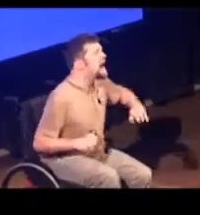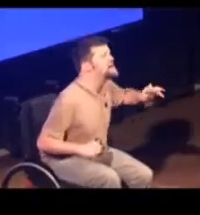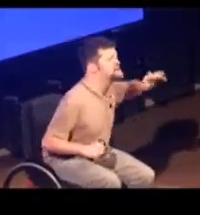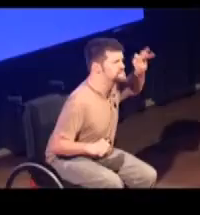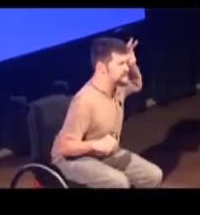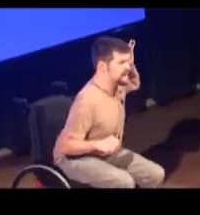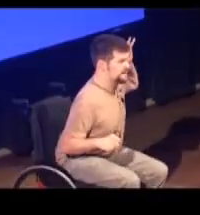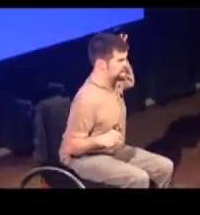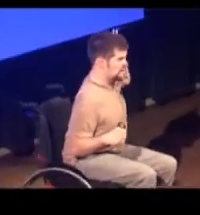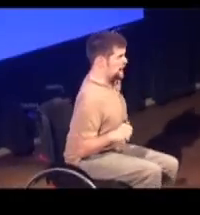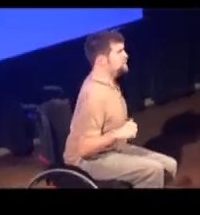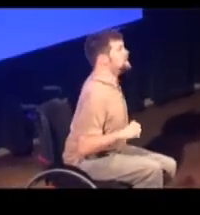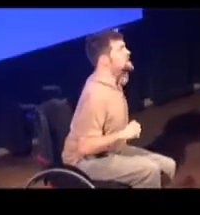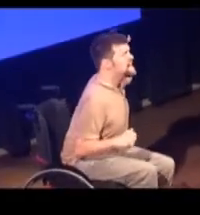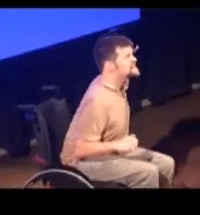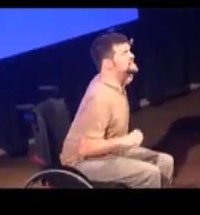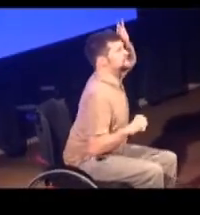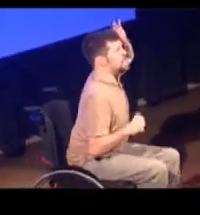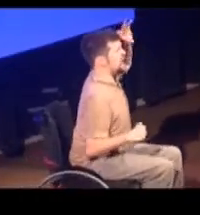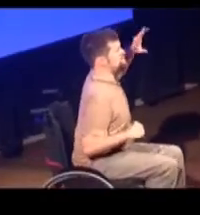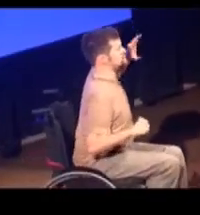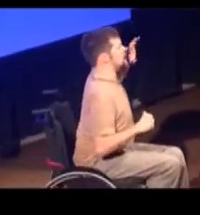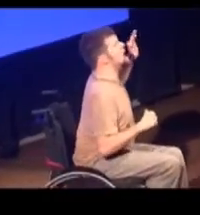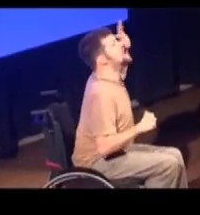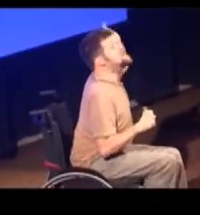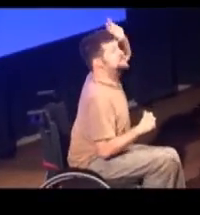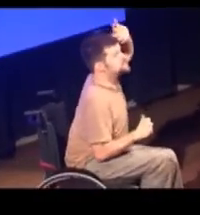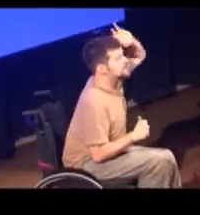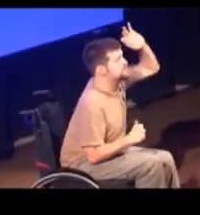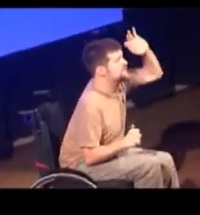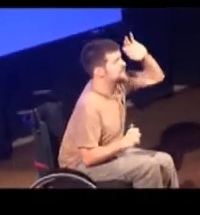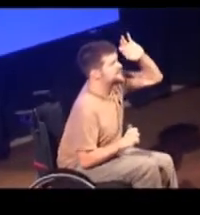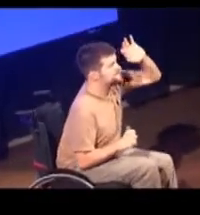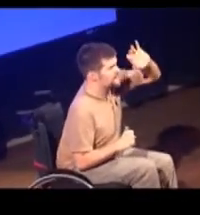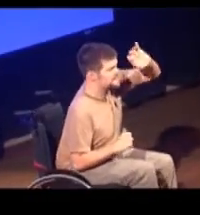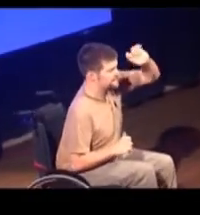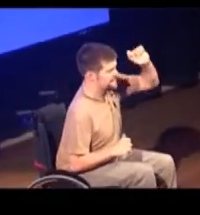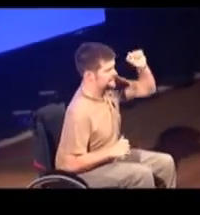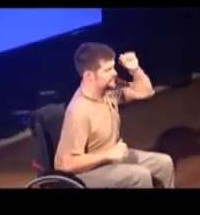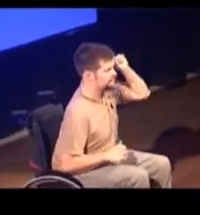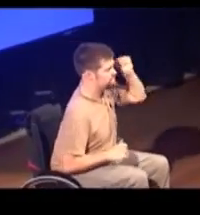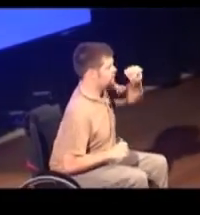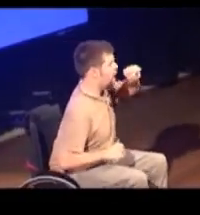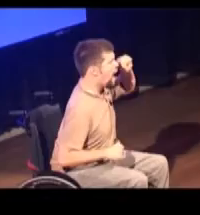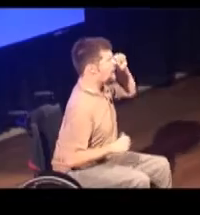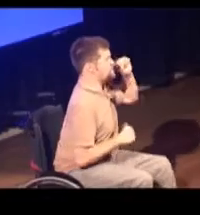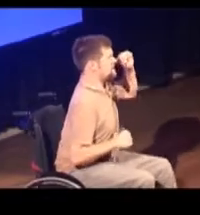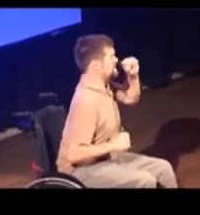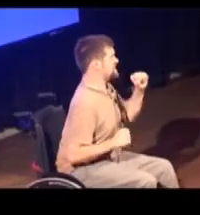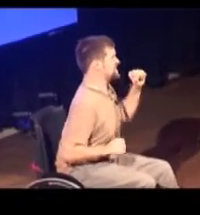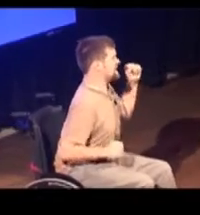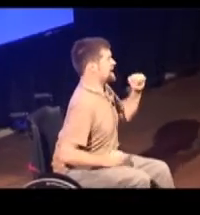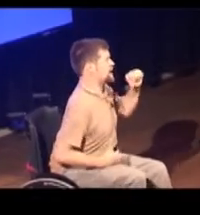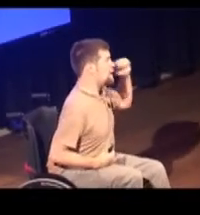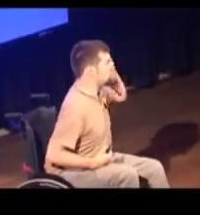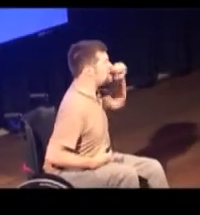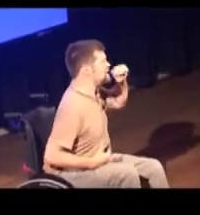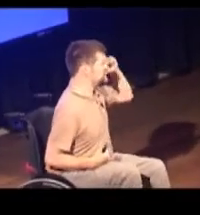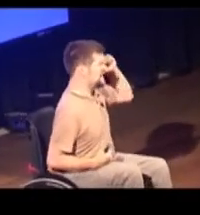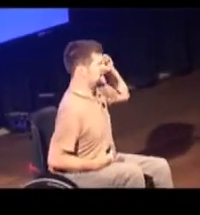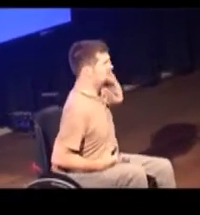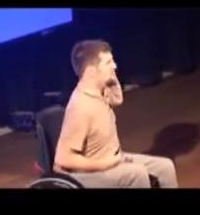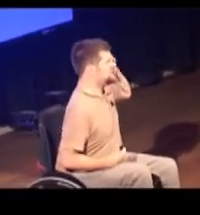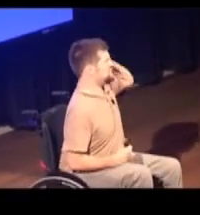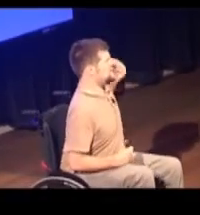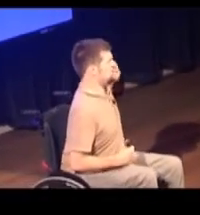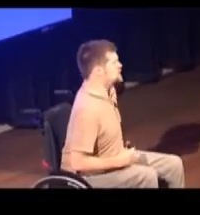mind, I devised my own hidden camera social experiment. I wanted to see what